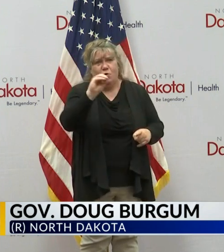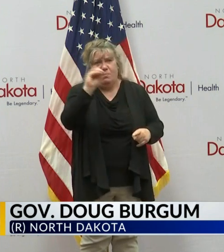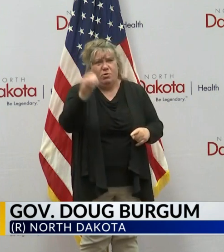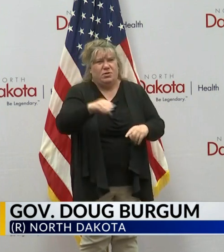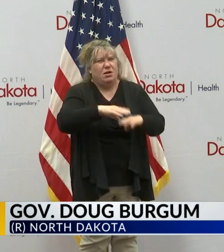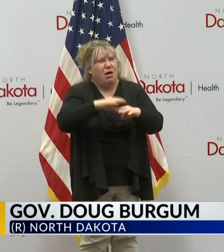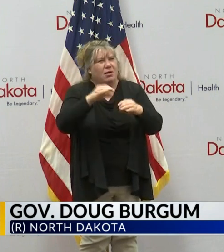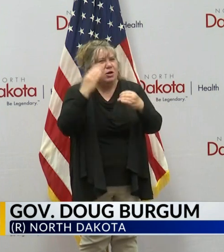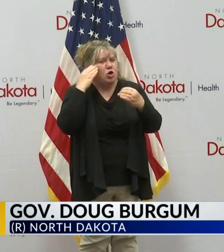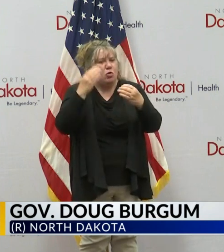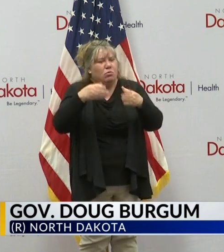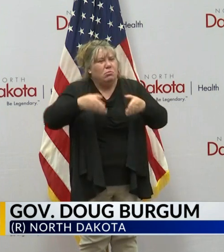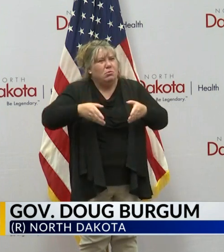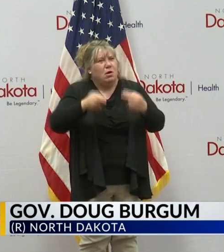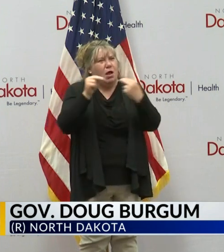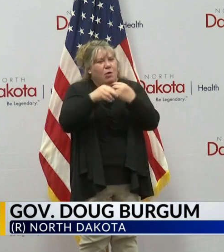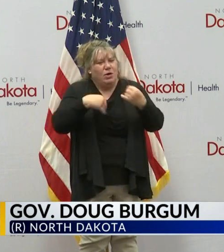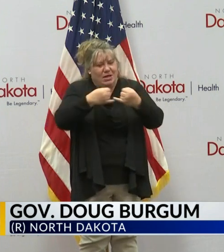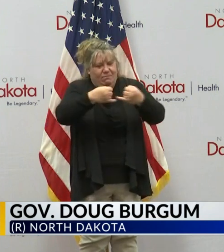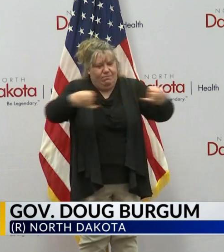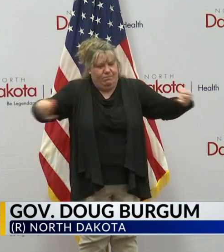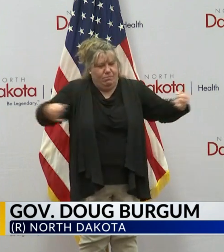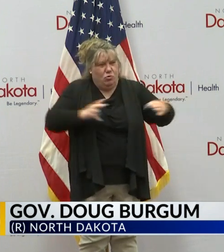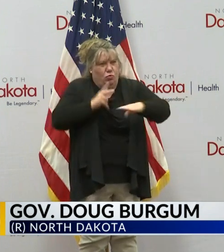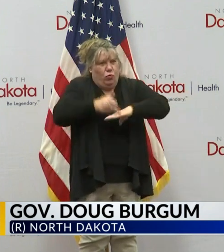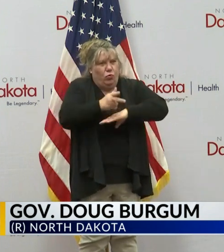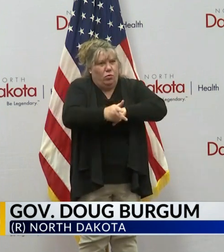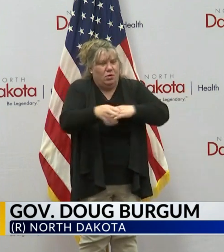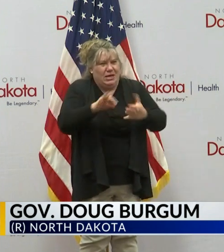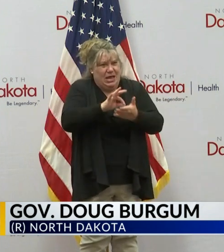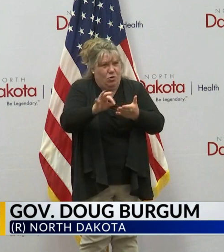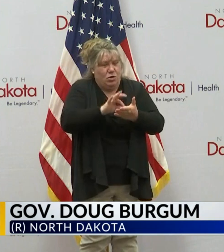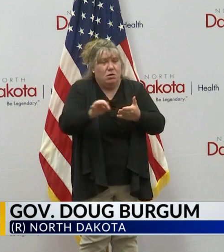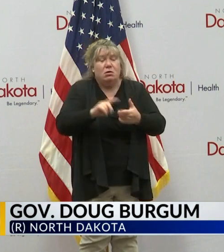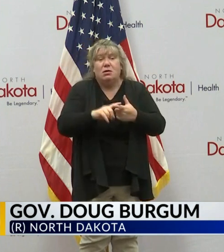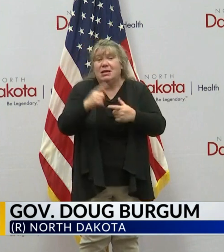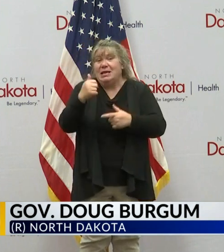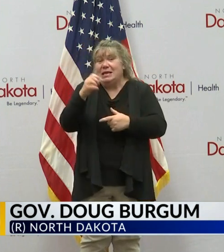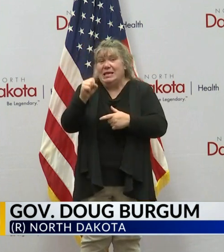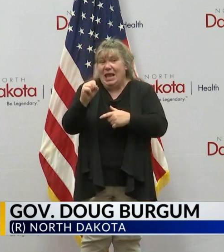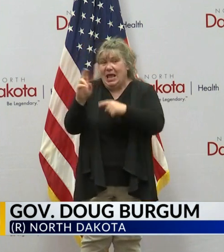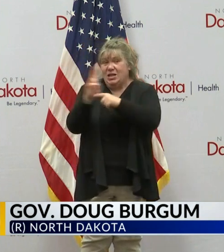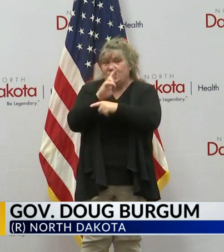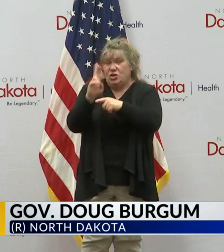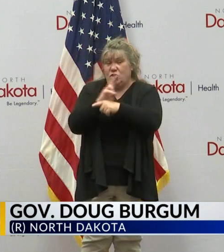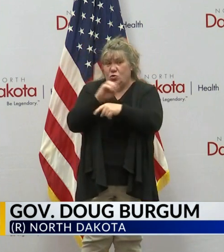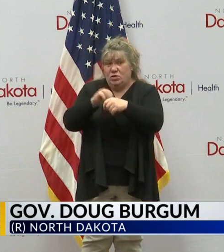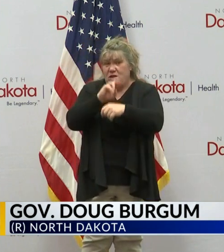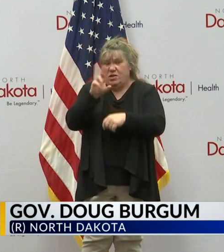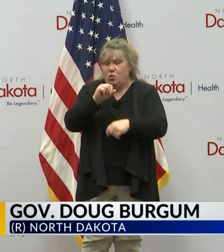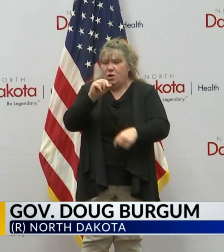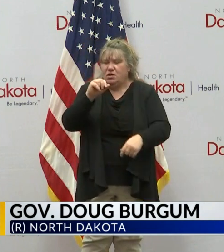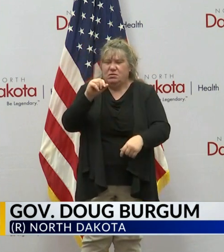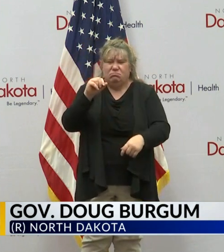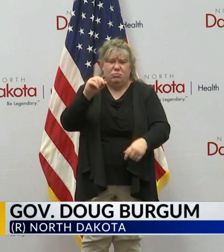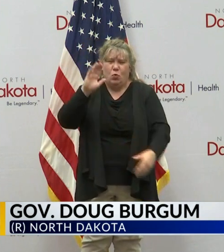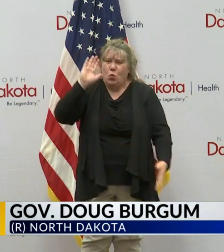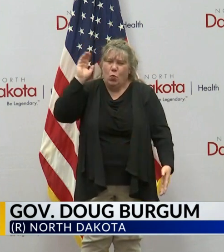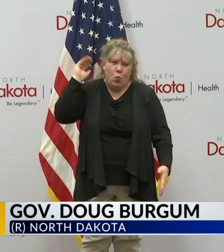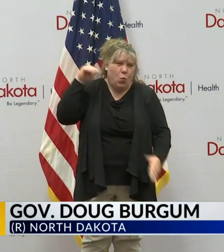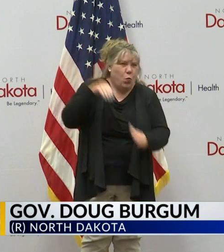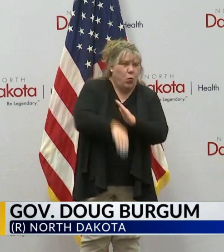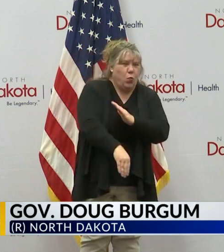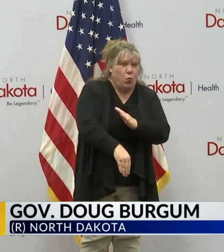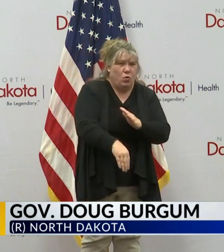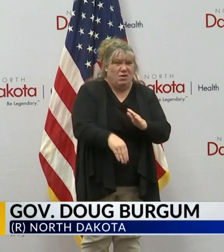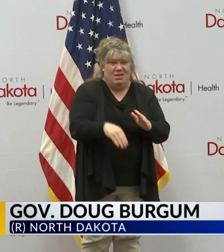counters across the state in terms of amount of traffic. Gasoline consumption in the United States has not been this low since the 1960s. That's not